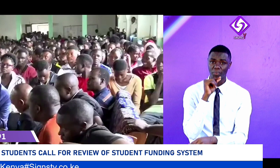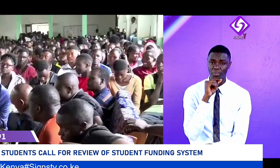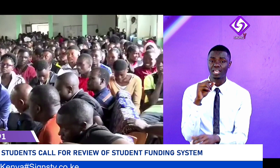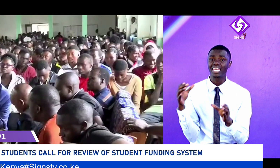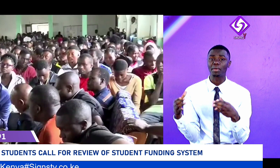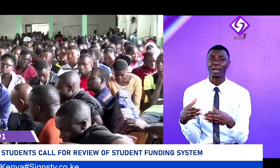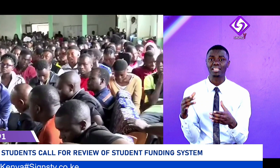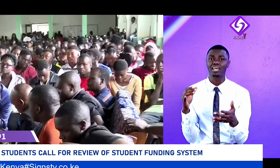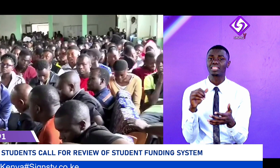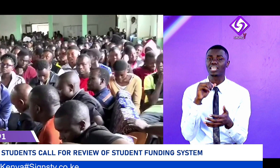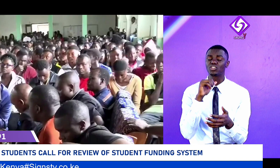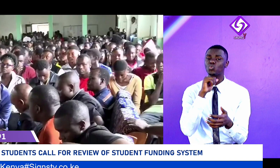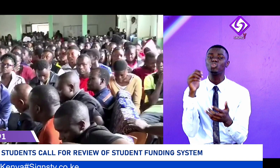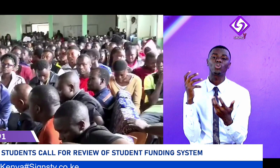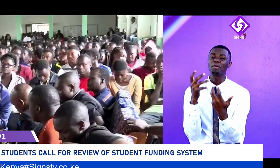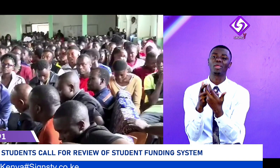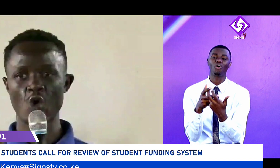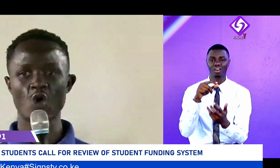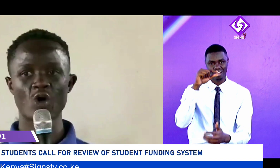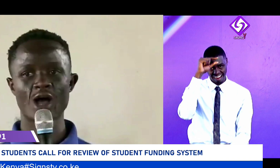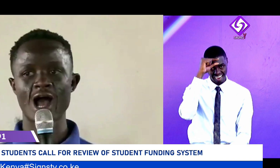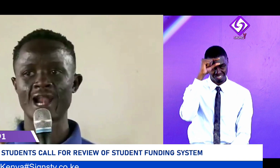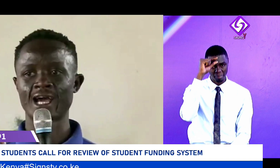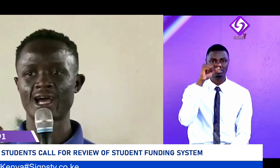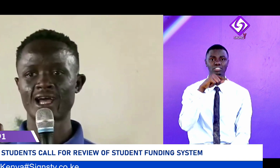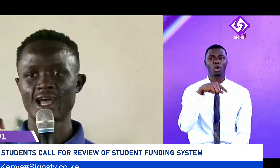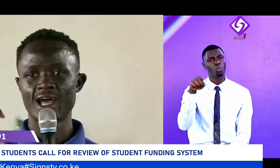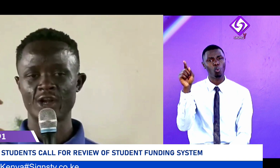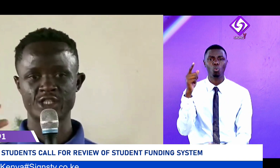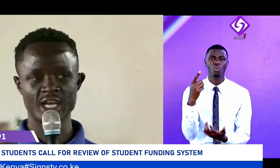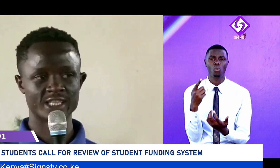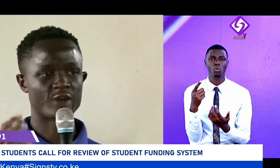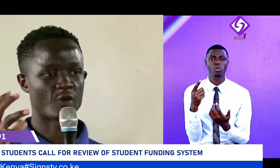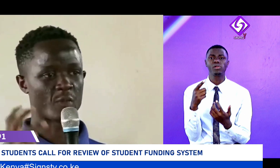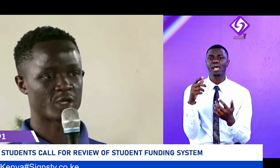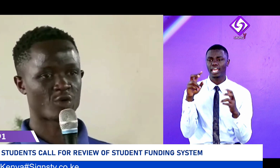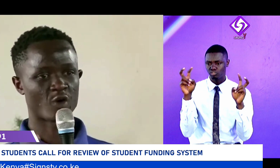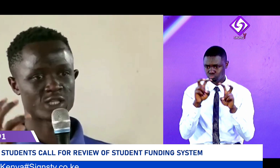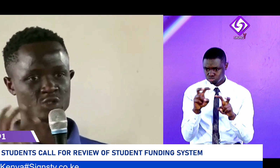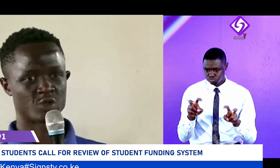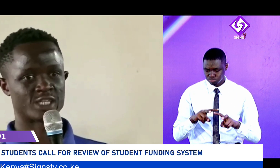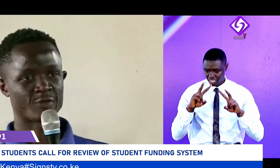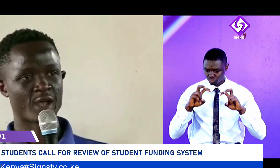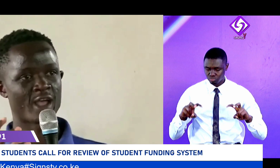no longer belonging. The governments go and recheck the information for all the students.